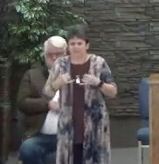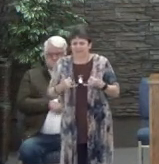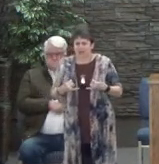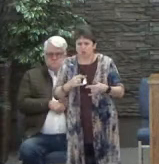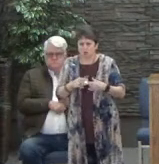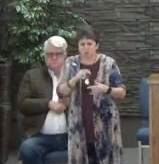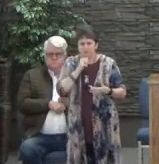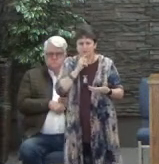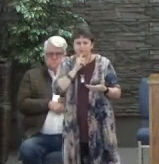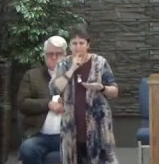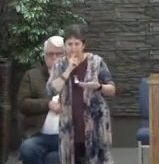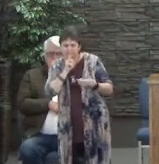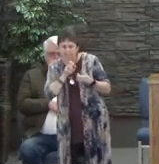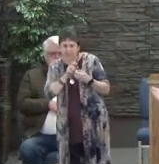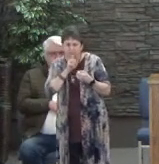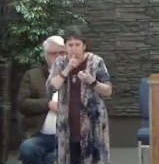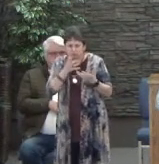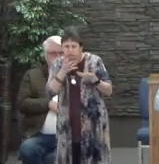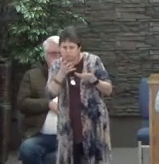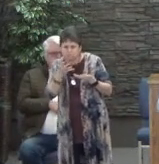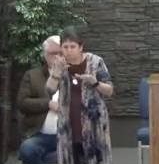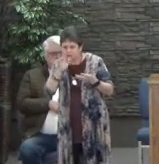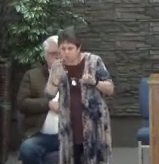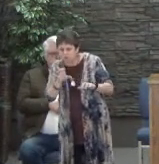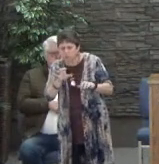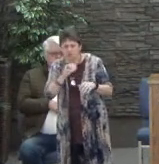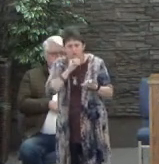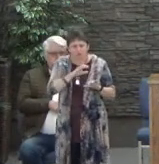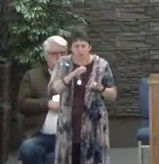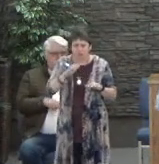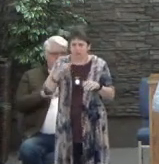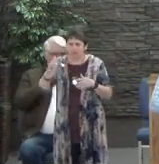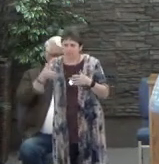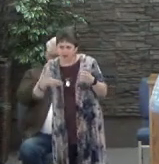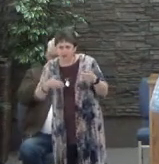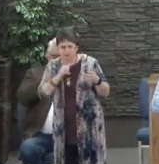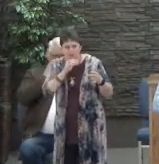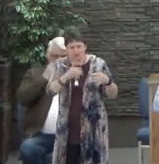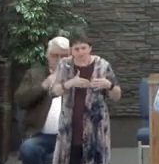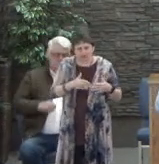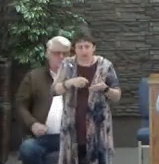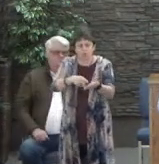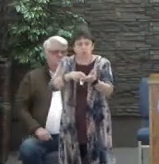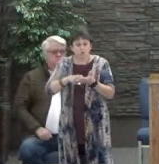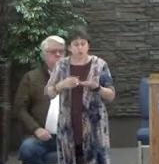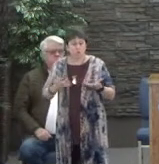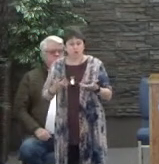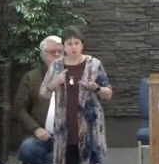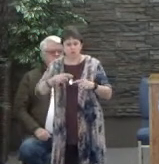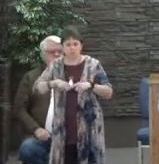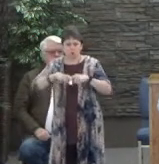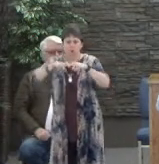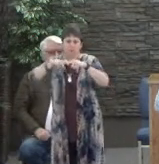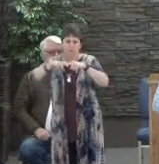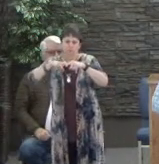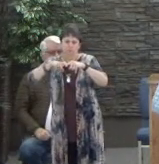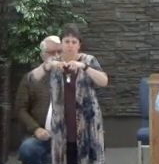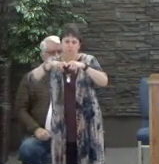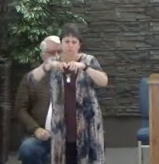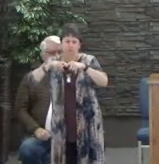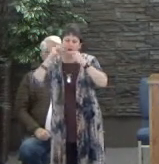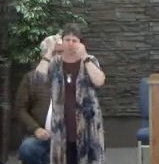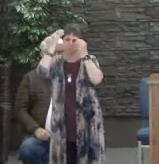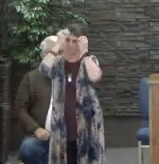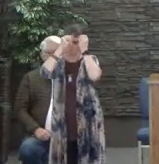we're not entirely sure what God is doing or not doing, inviting or not inviting, require us to pause and